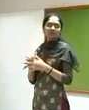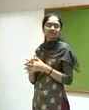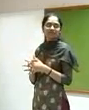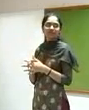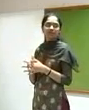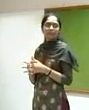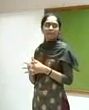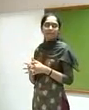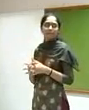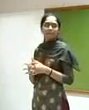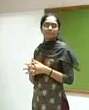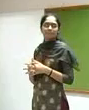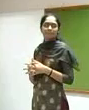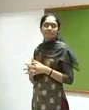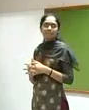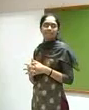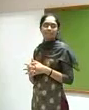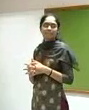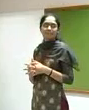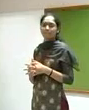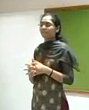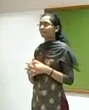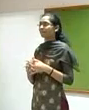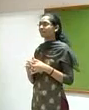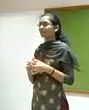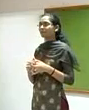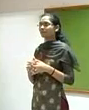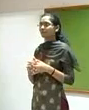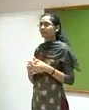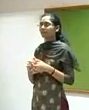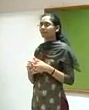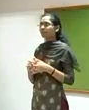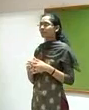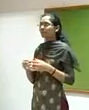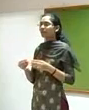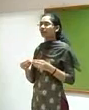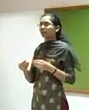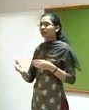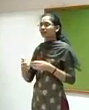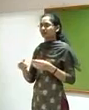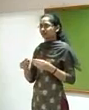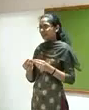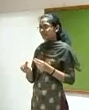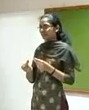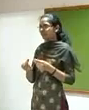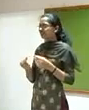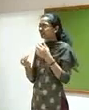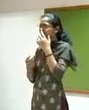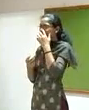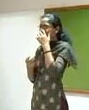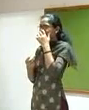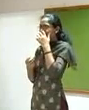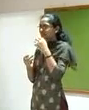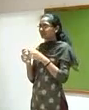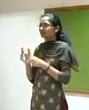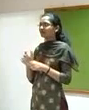general, generic thing of discrimination is a much larger thing. We have not really developed a jurisprudence of discrimination. This gives